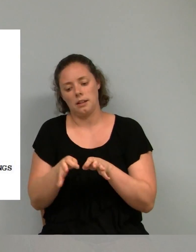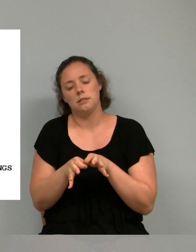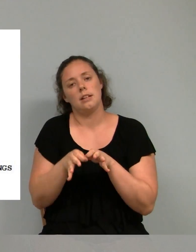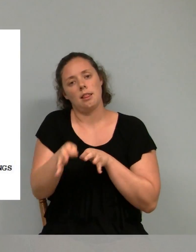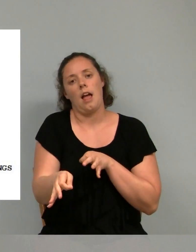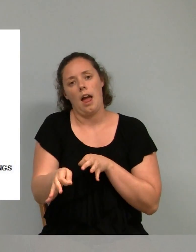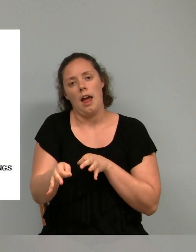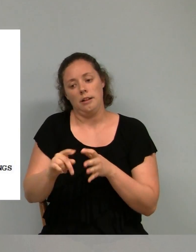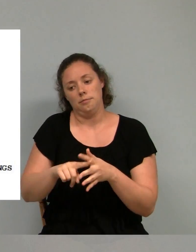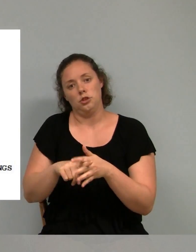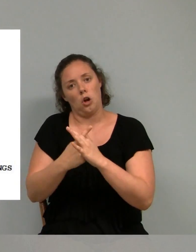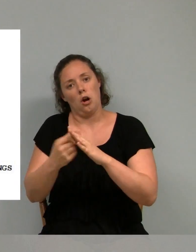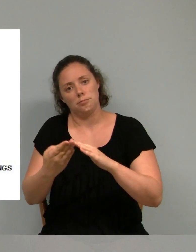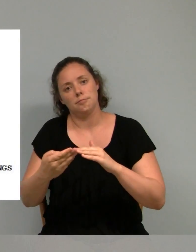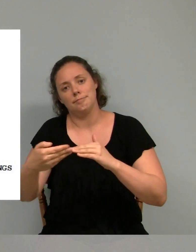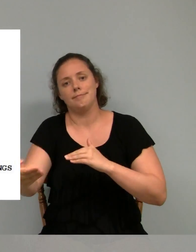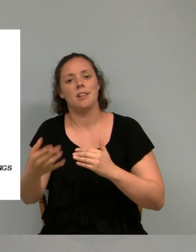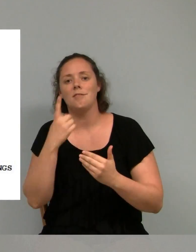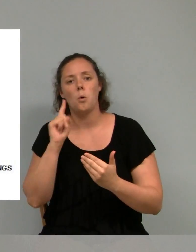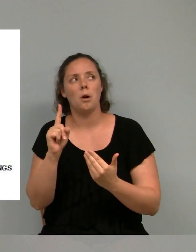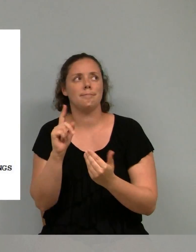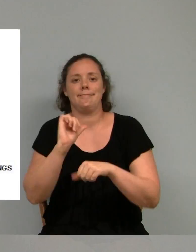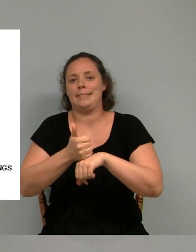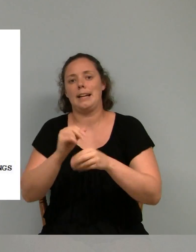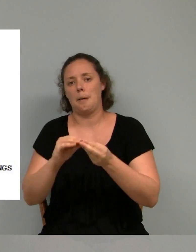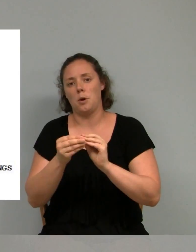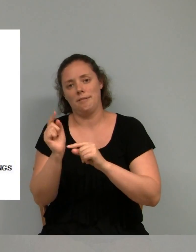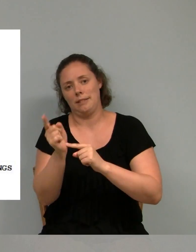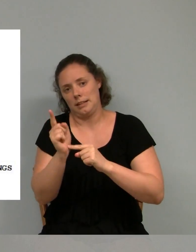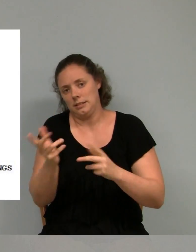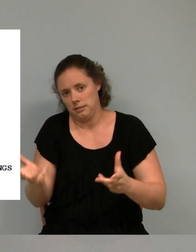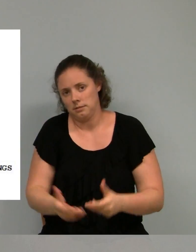set number of seconds.